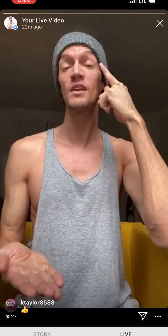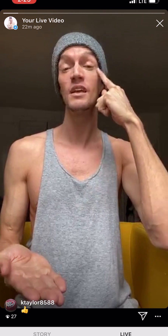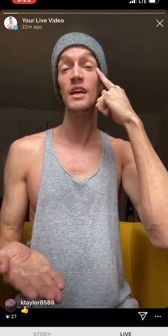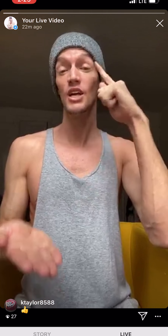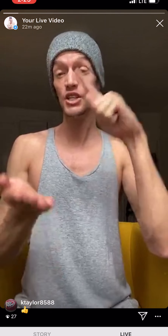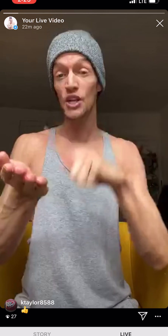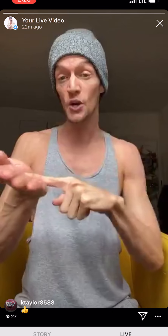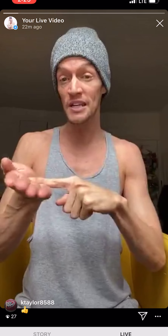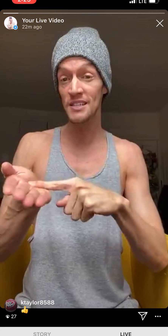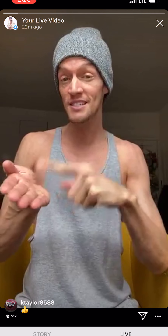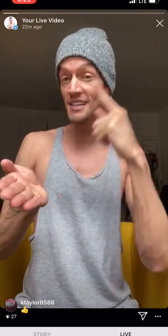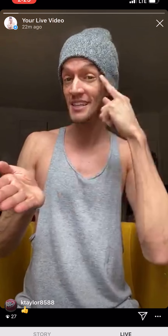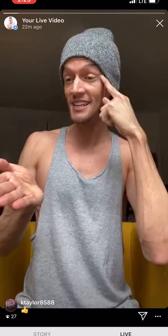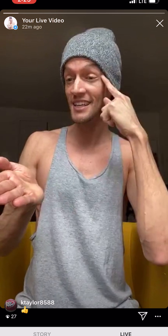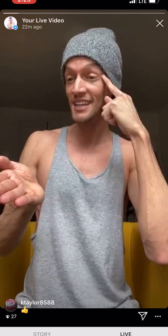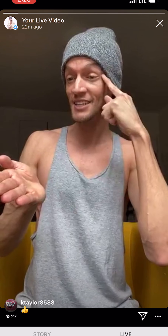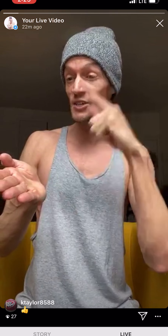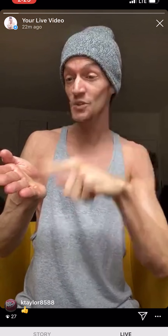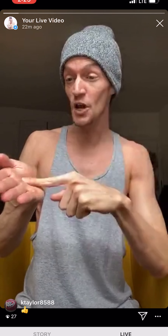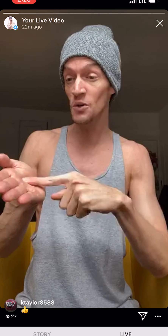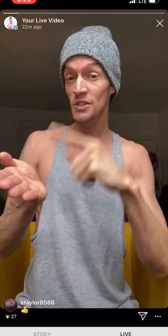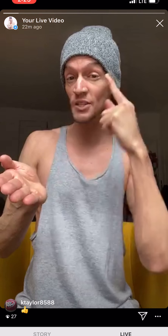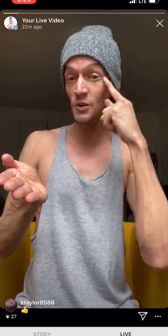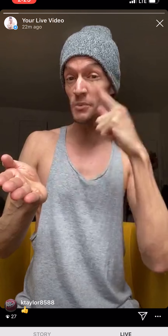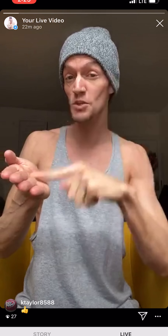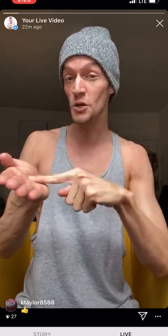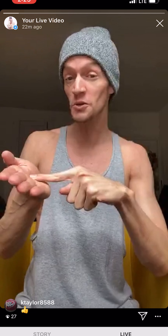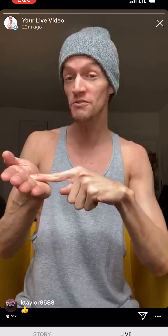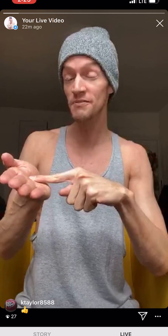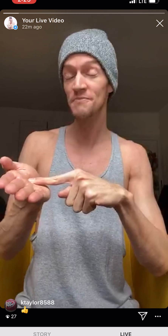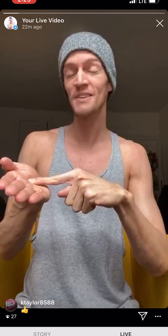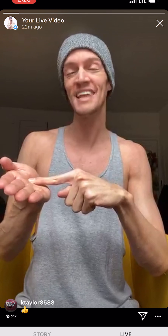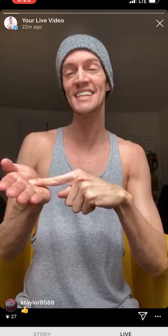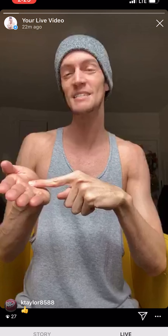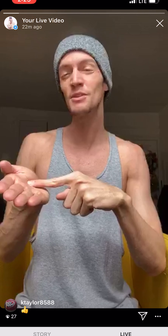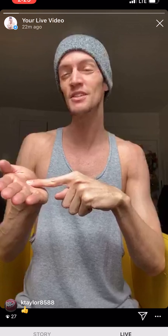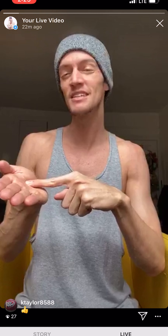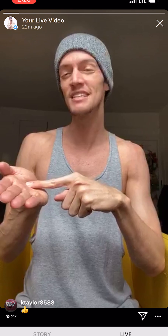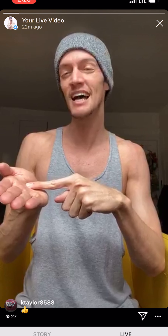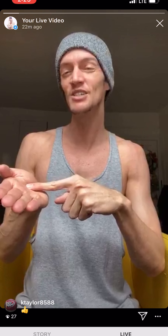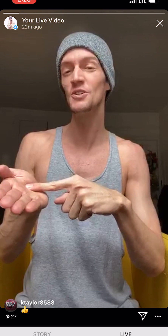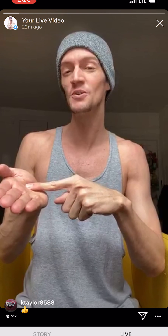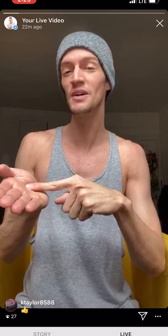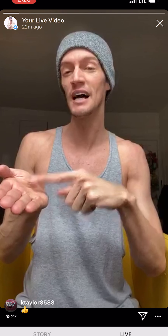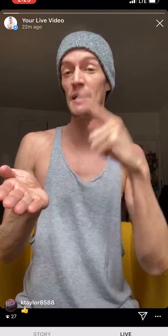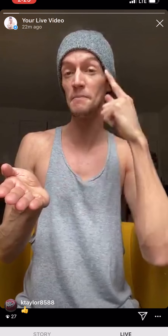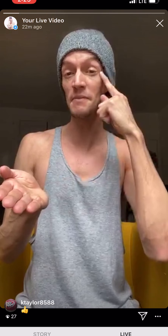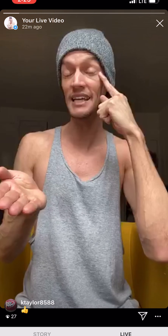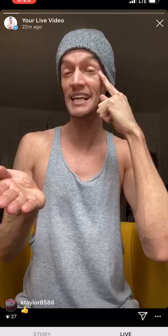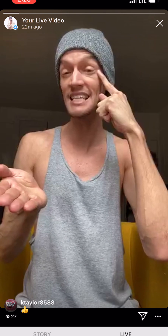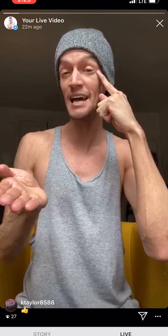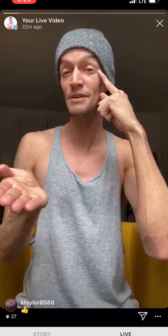to notice, to note, to observe and that's similar to the sign to like examine or